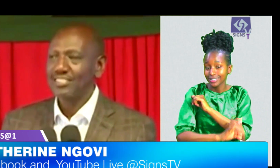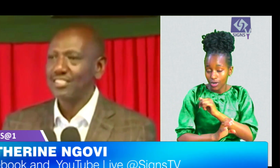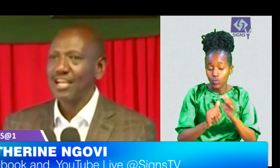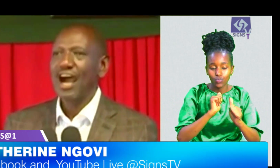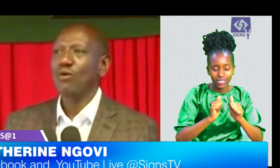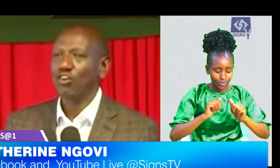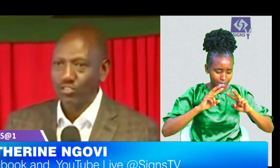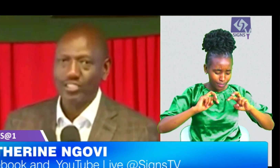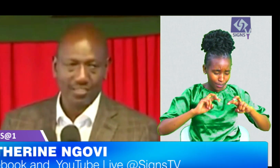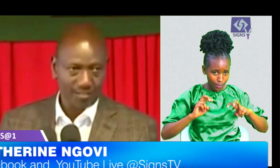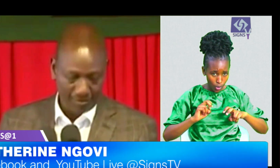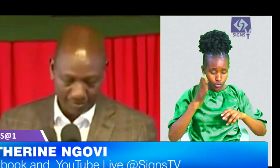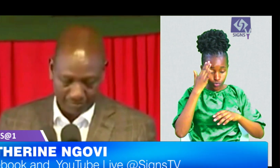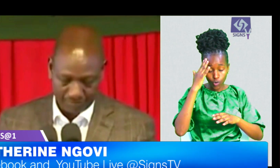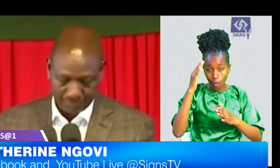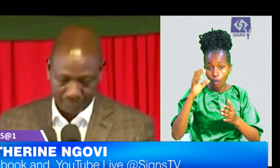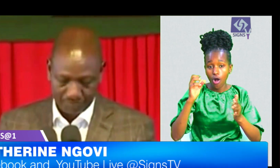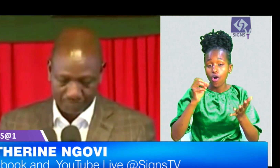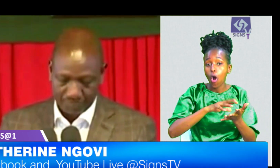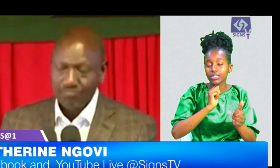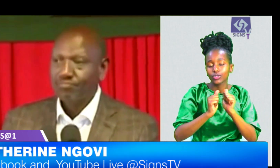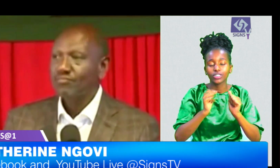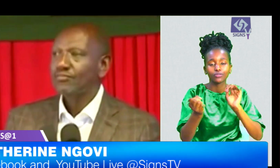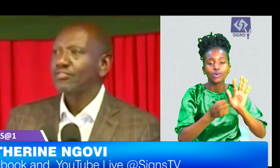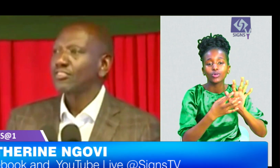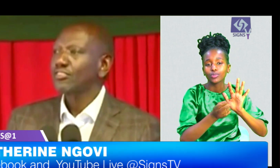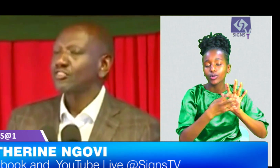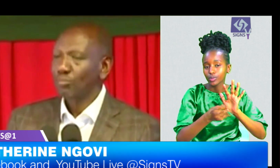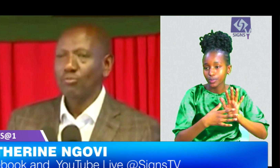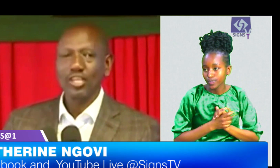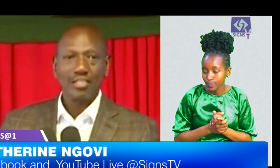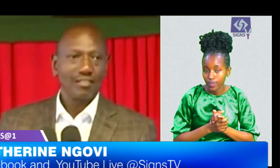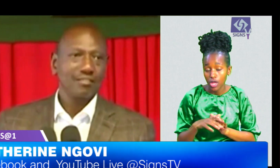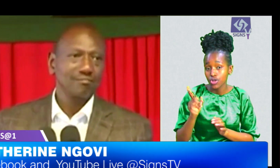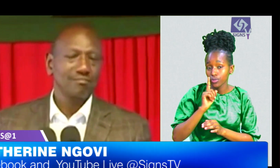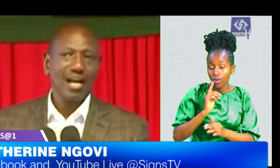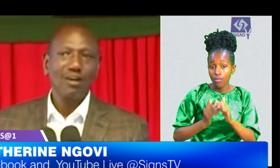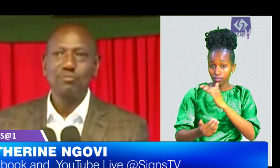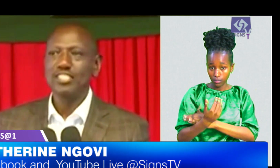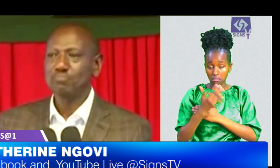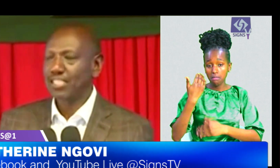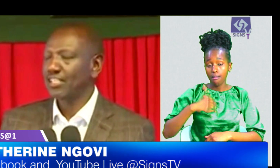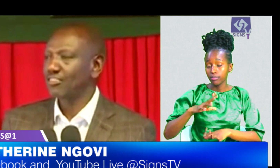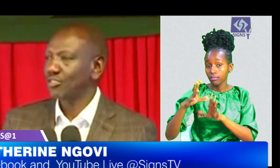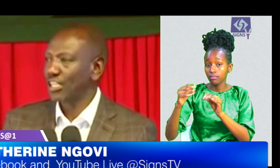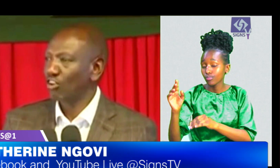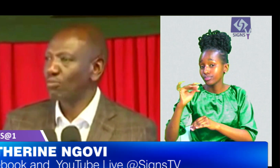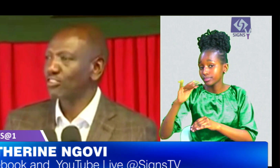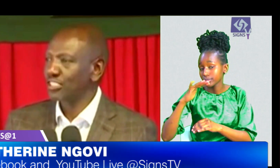And like we have moderation capacities of the other platforms, YouTube